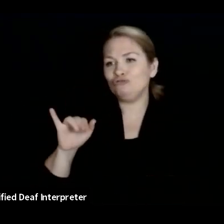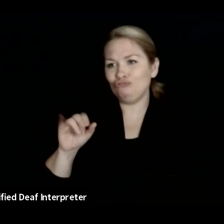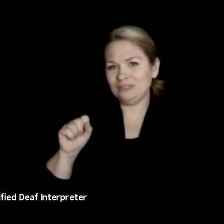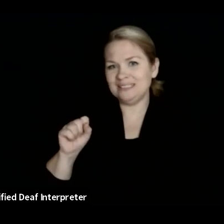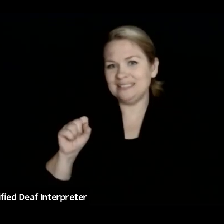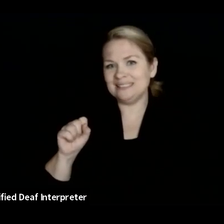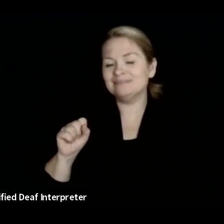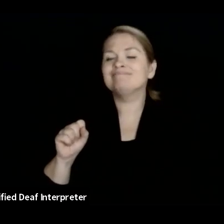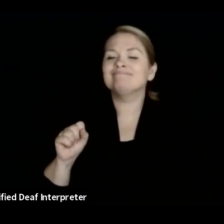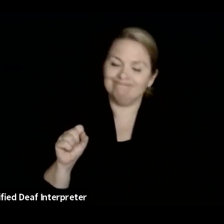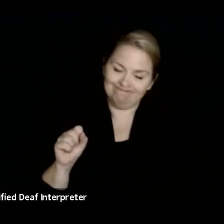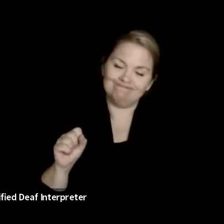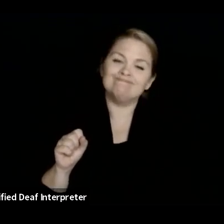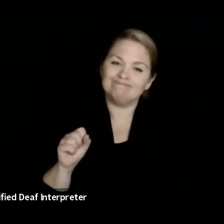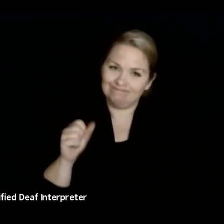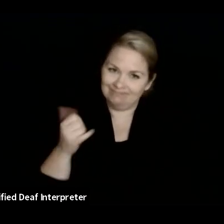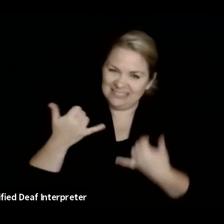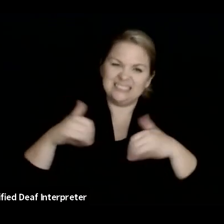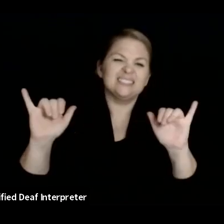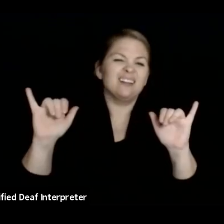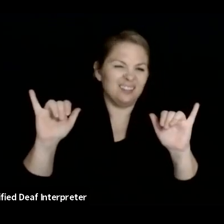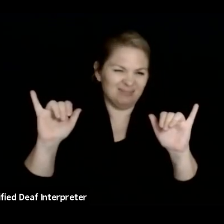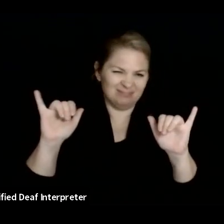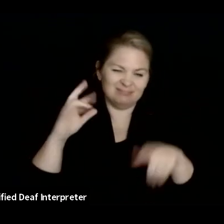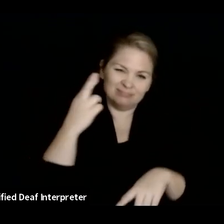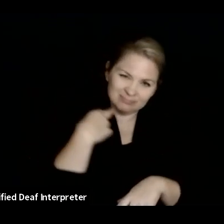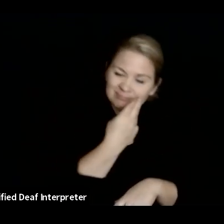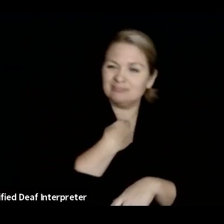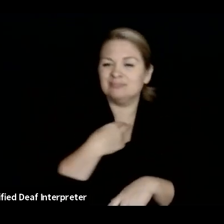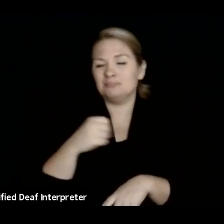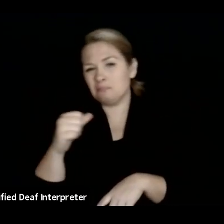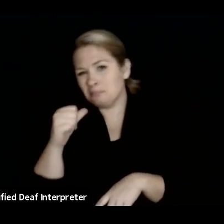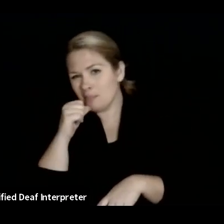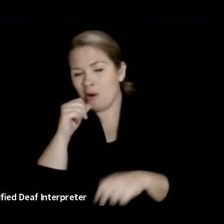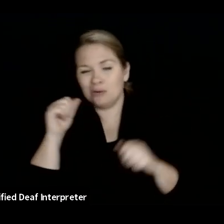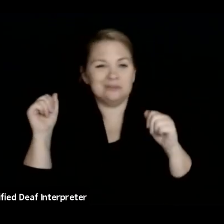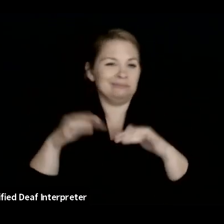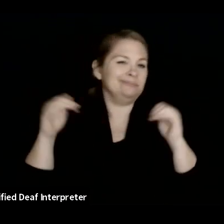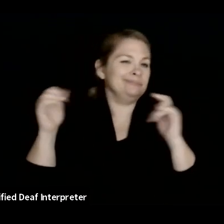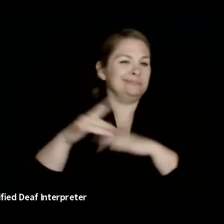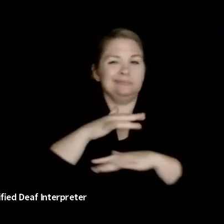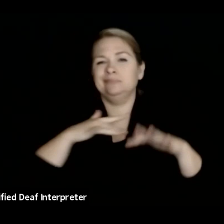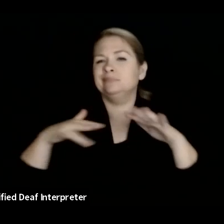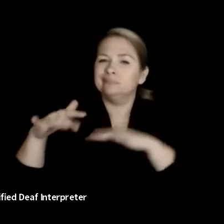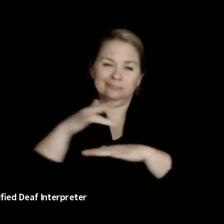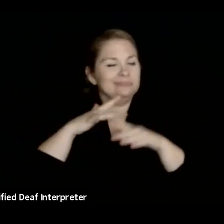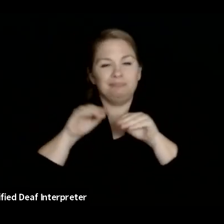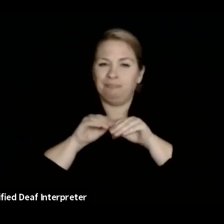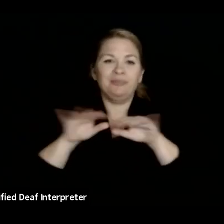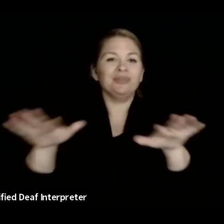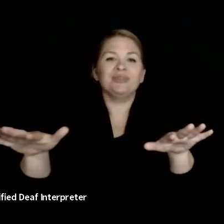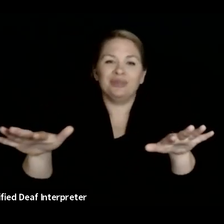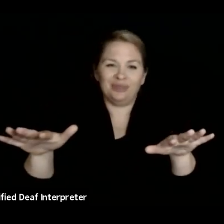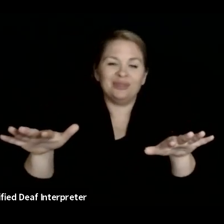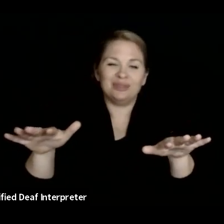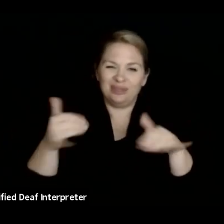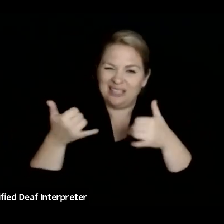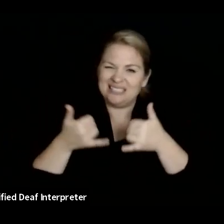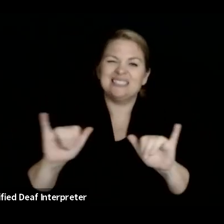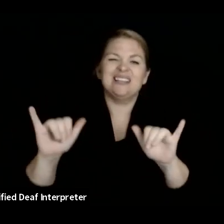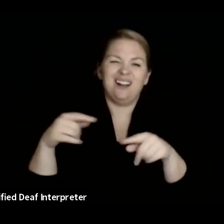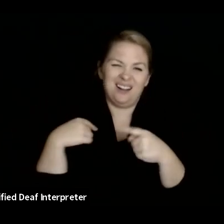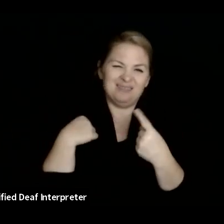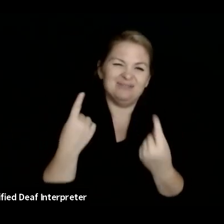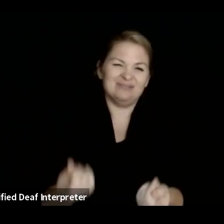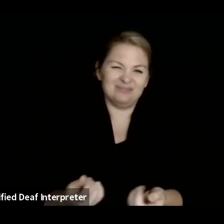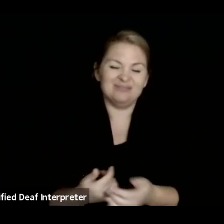have unfortunately added some new establishments to the list that we're following